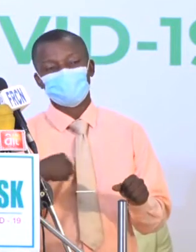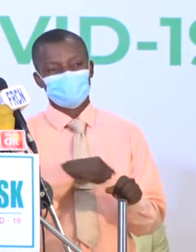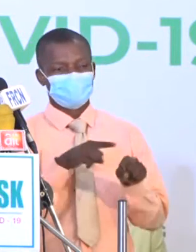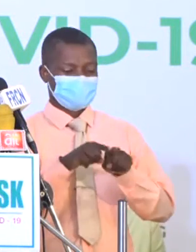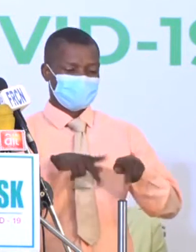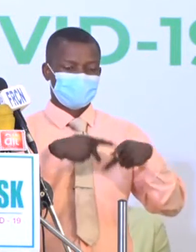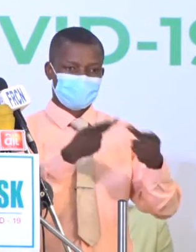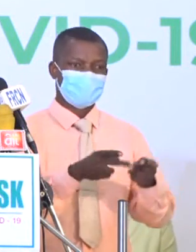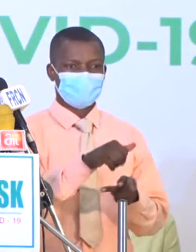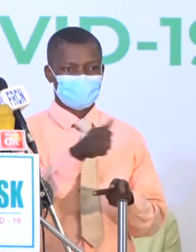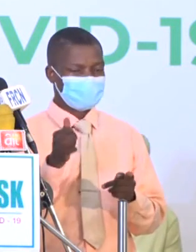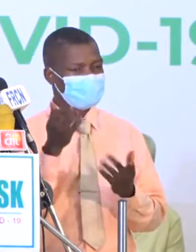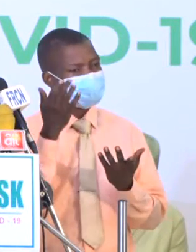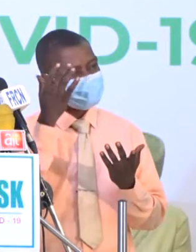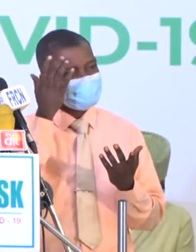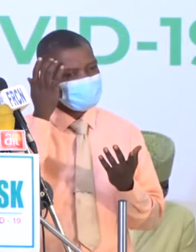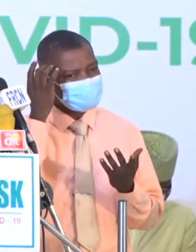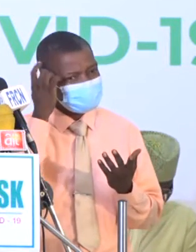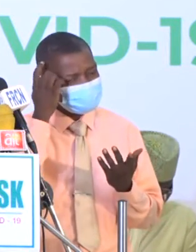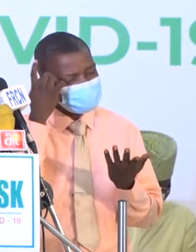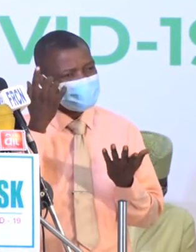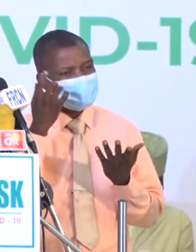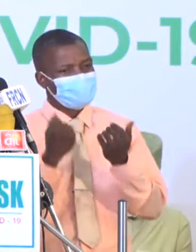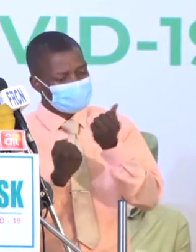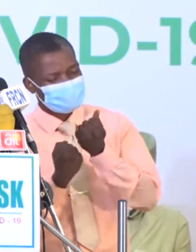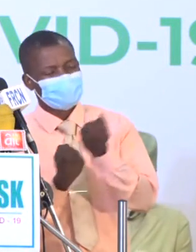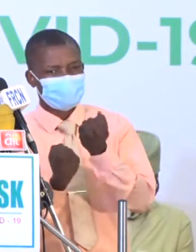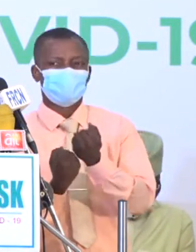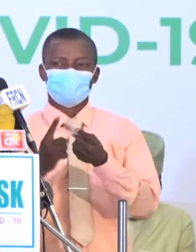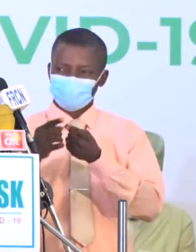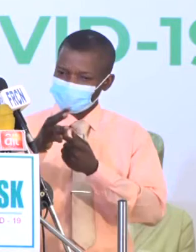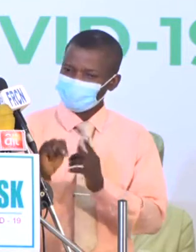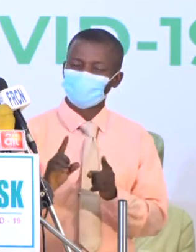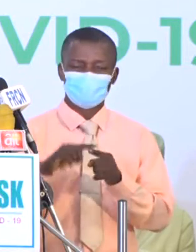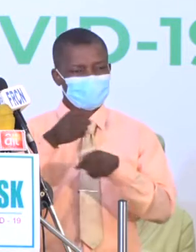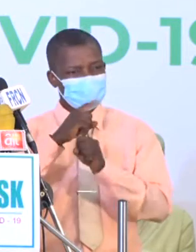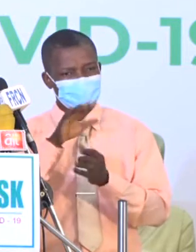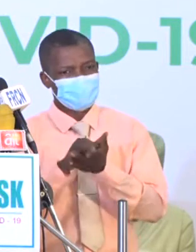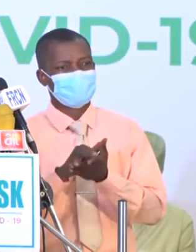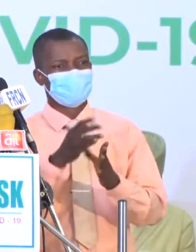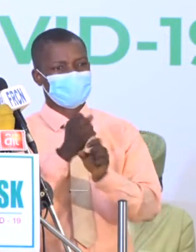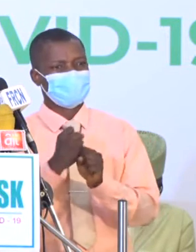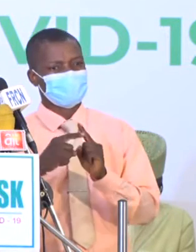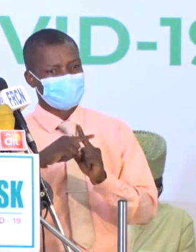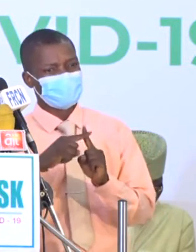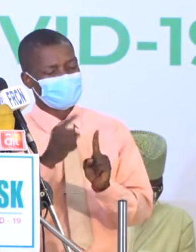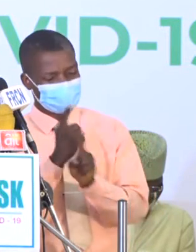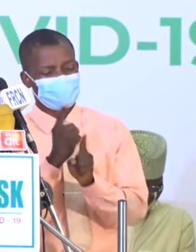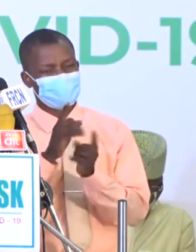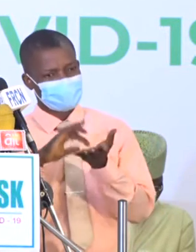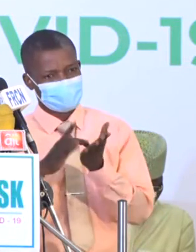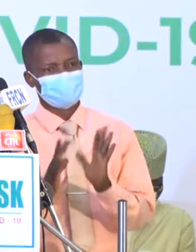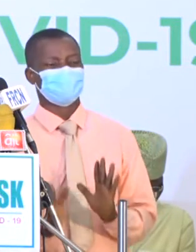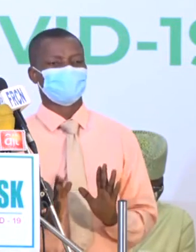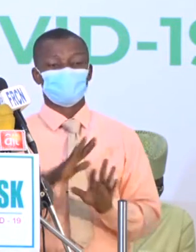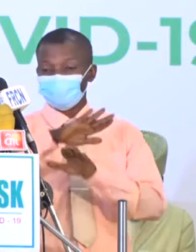provide psychosocial support and mental support to ensure positive outcomes.